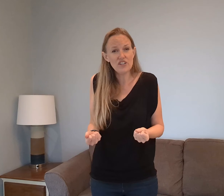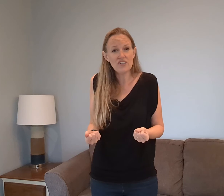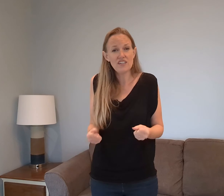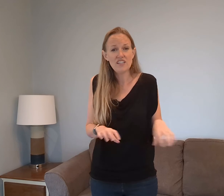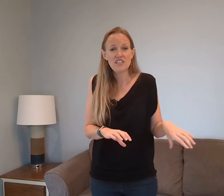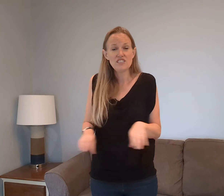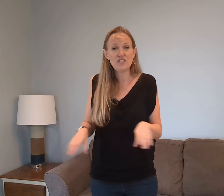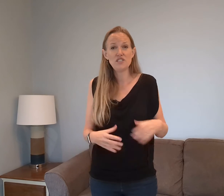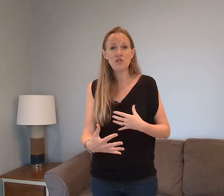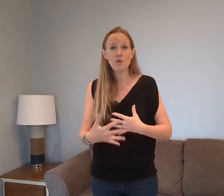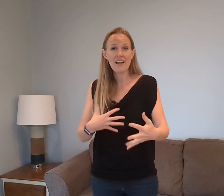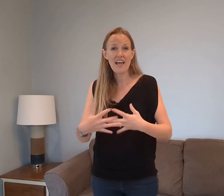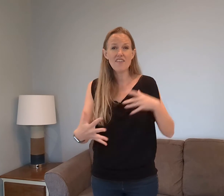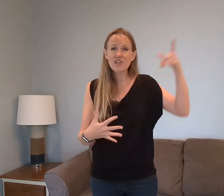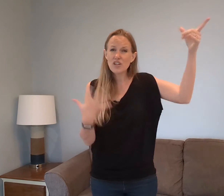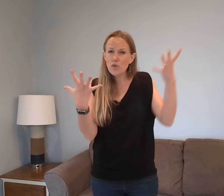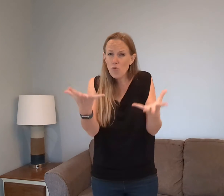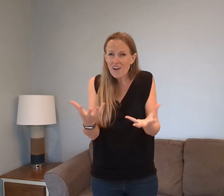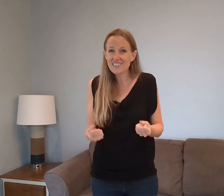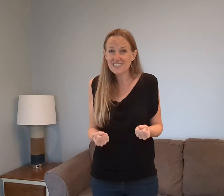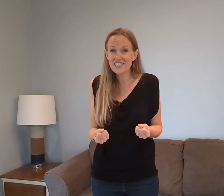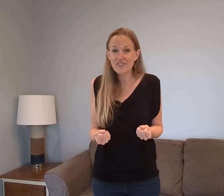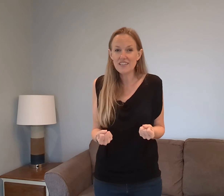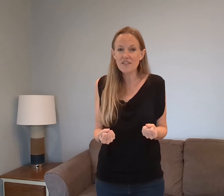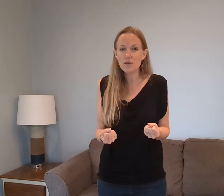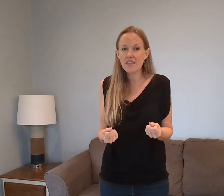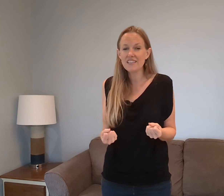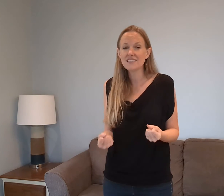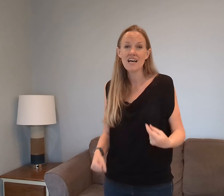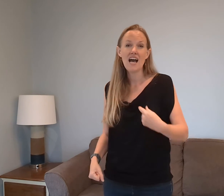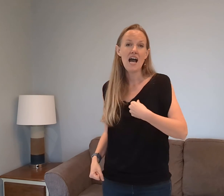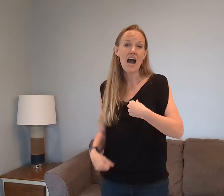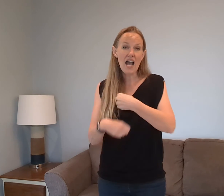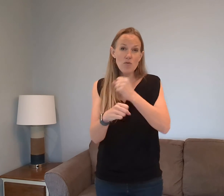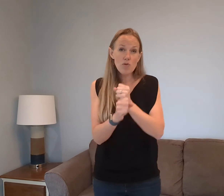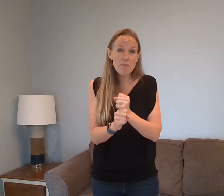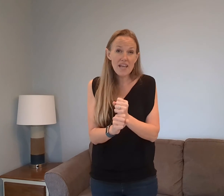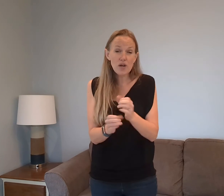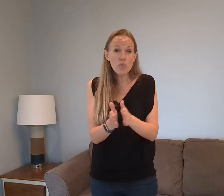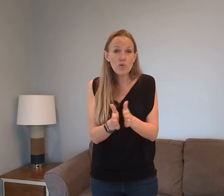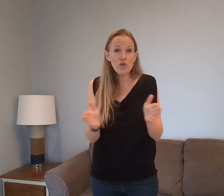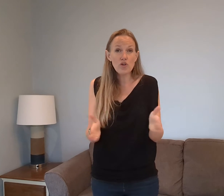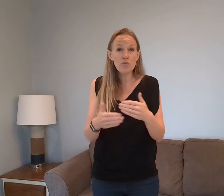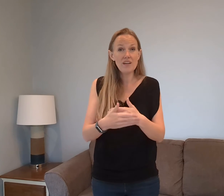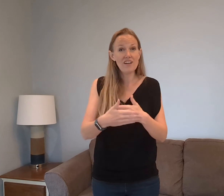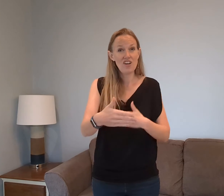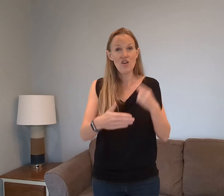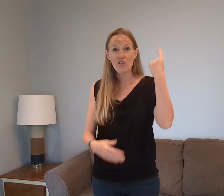to do whatever you want to. And then it repeats, I will make room